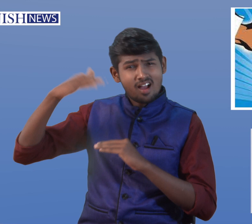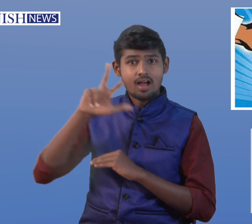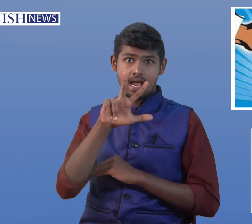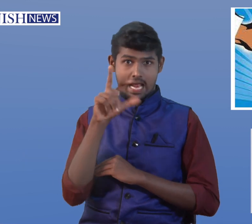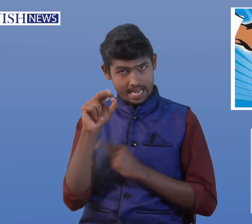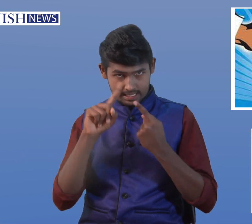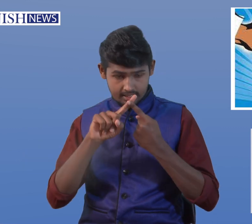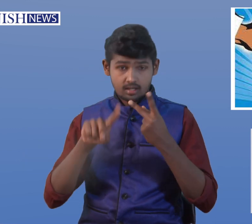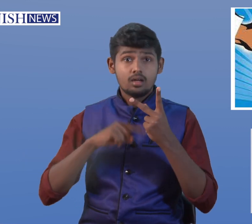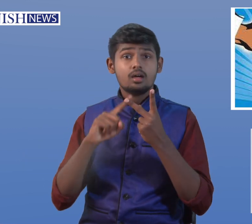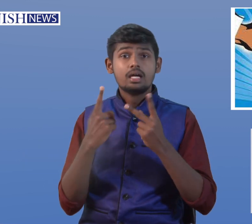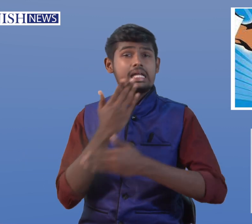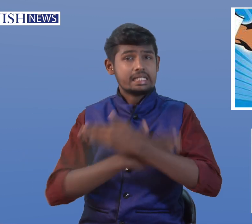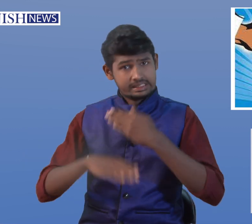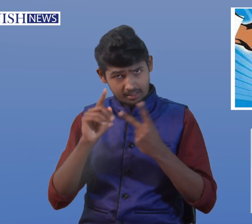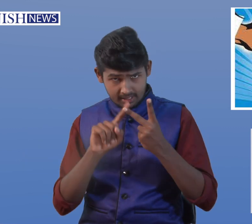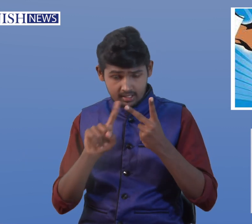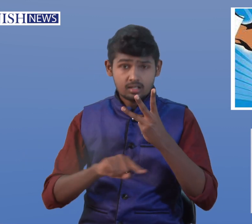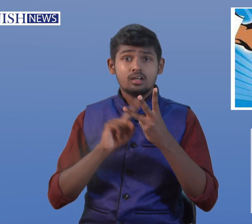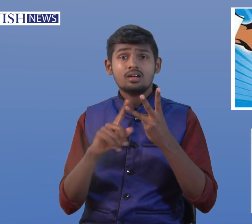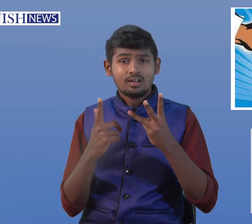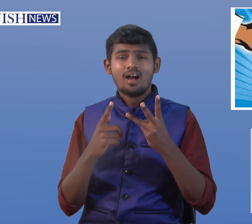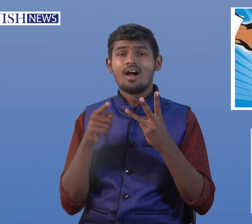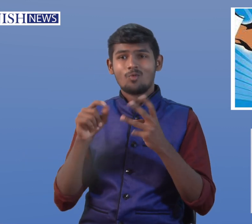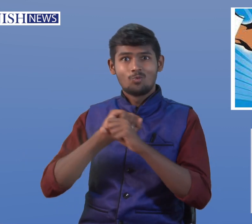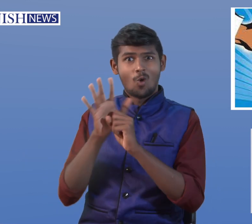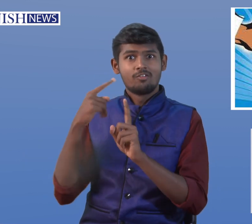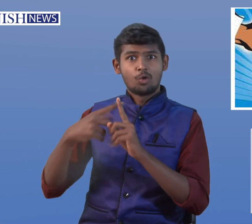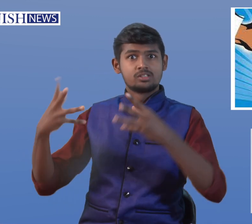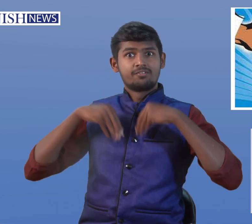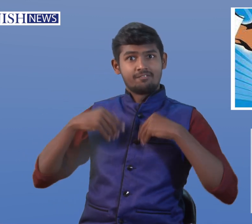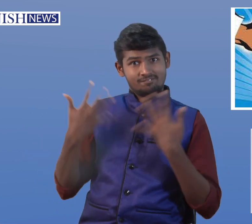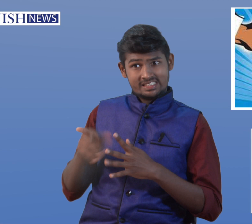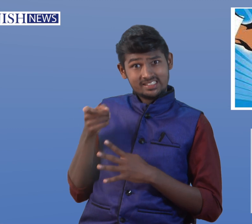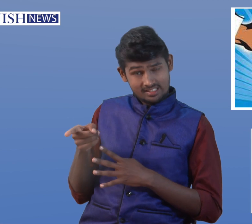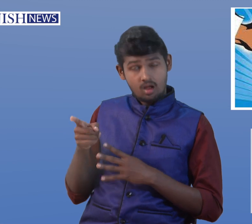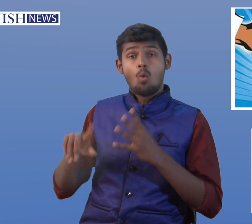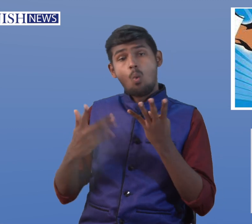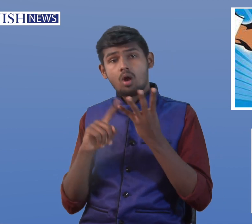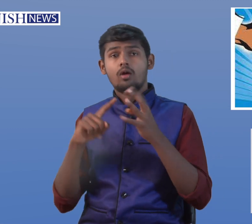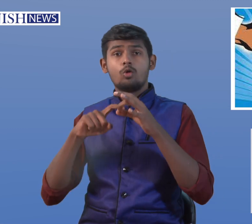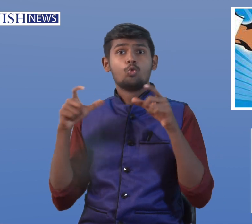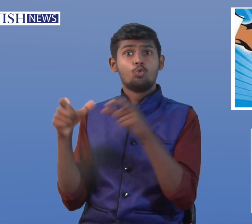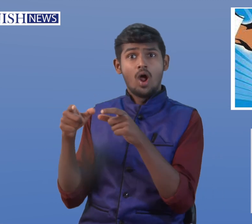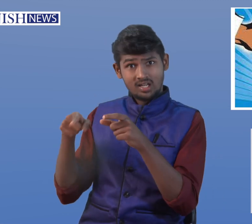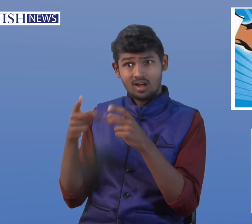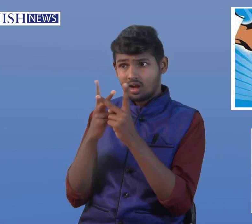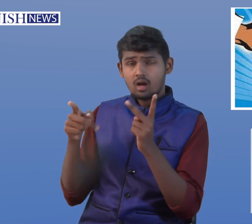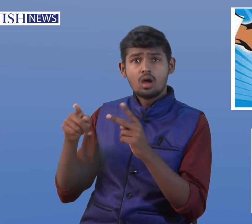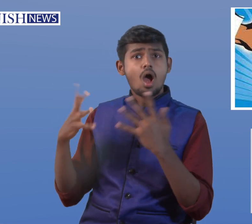ballots by electors above the age of 80, persons with disabilities and COVID-19 positive and quarantined